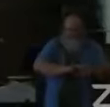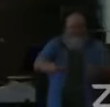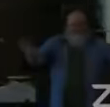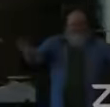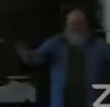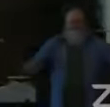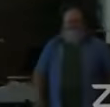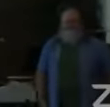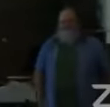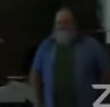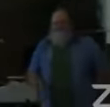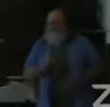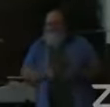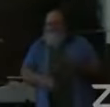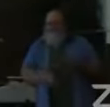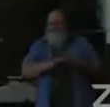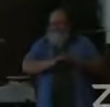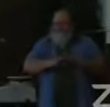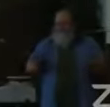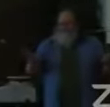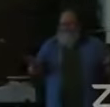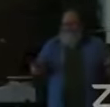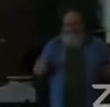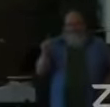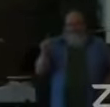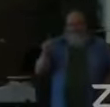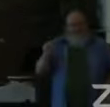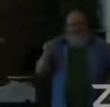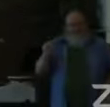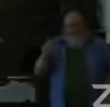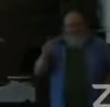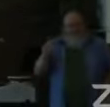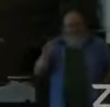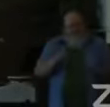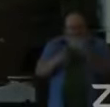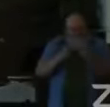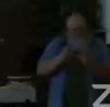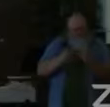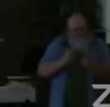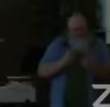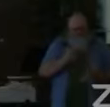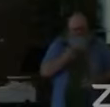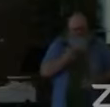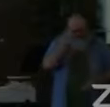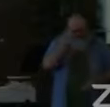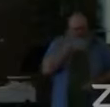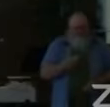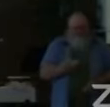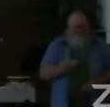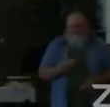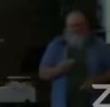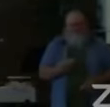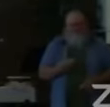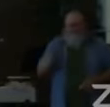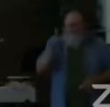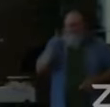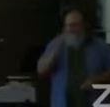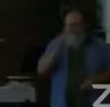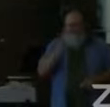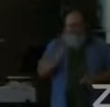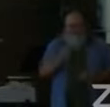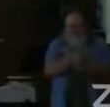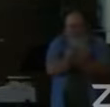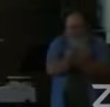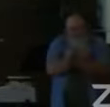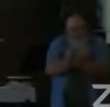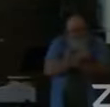Now, what kind of peace is Paul speaking about here in Romans? Well, probably two kinds of peace, but the first one is peace with God, because he says